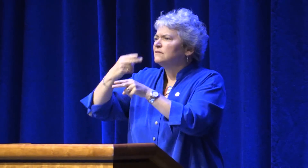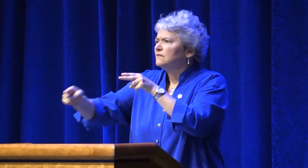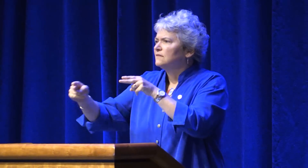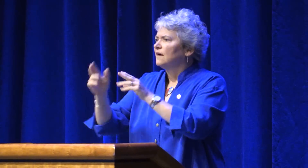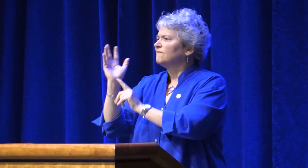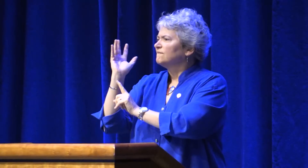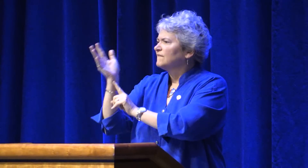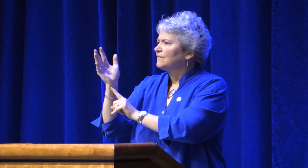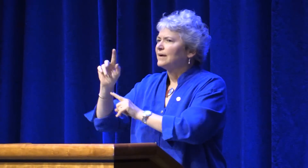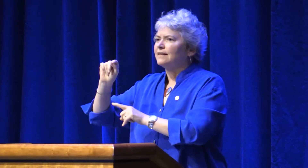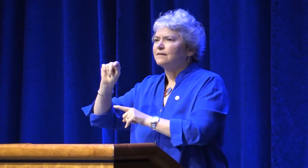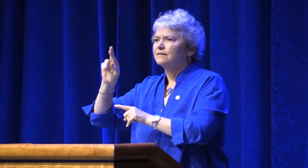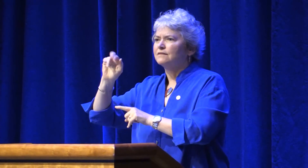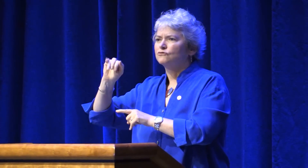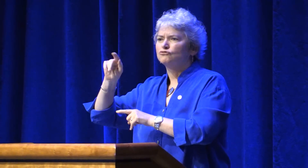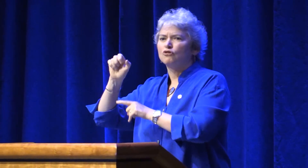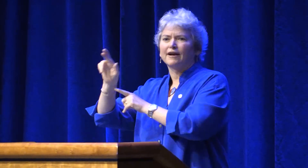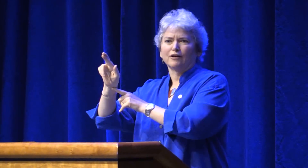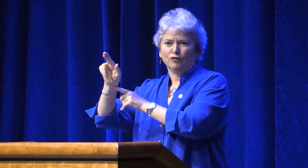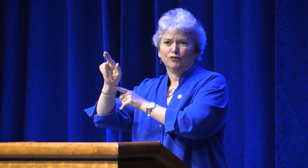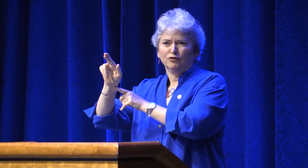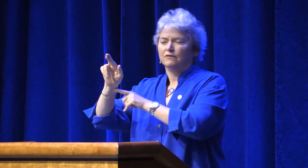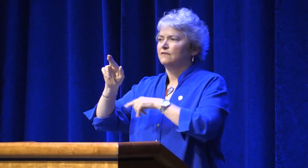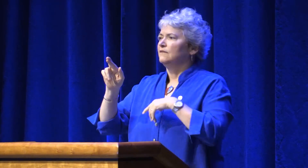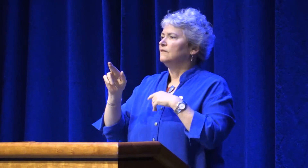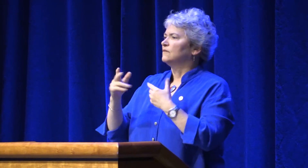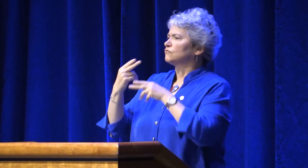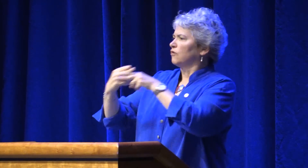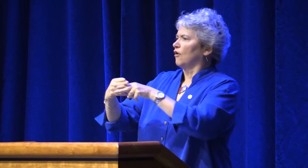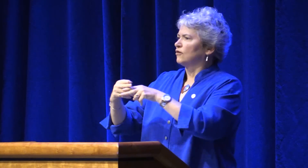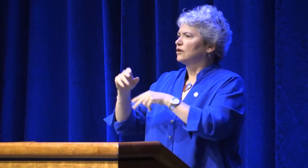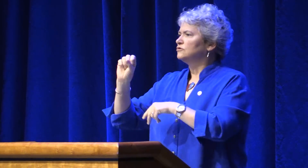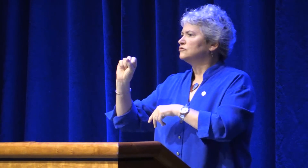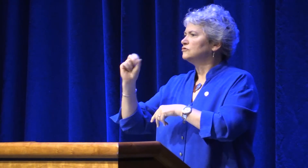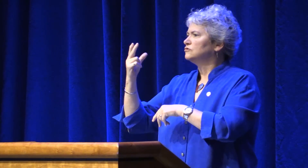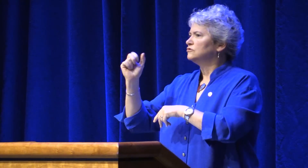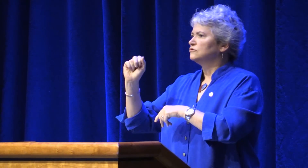We're not going to watch the entire video because, of course, it would be too long.